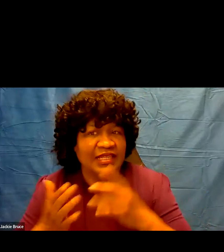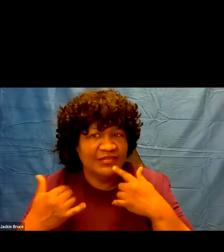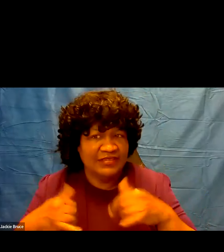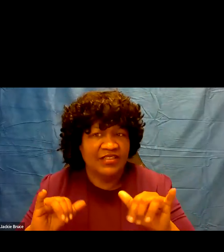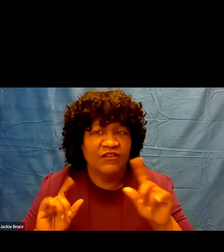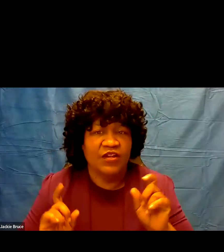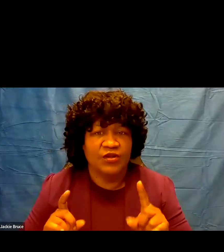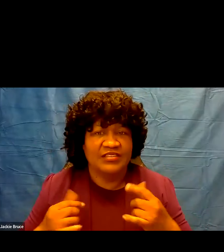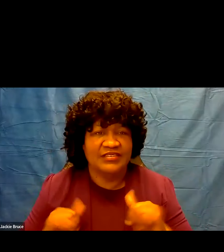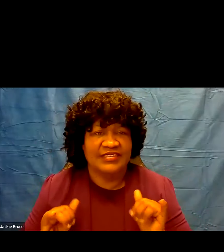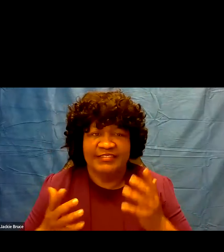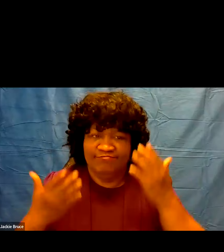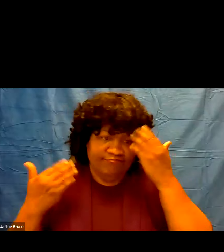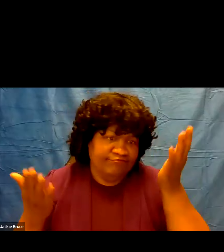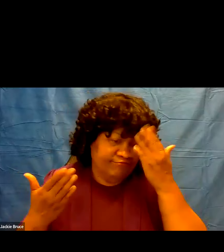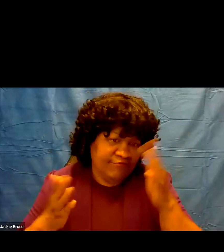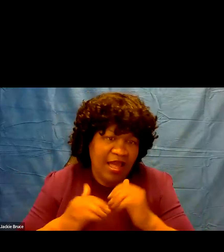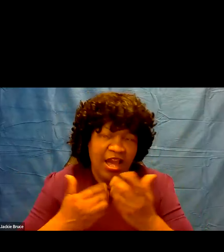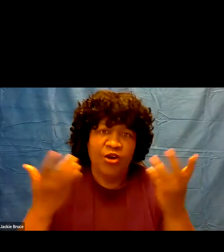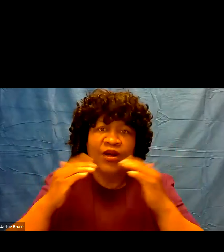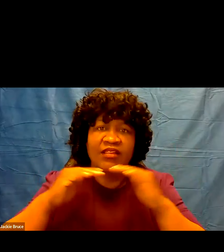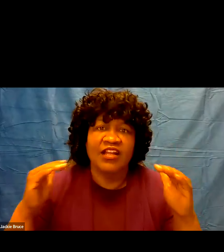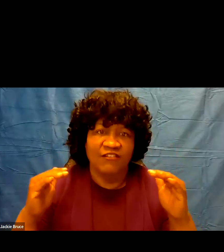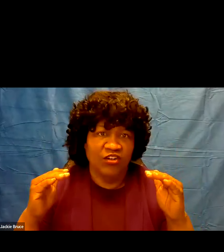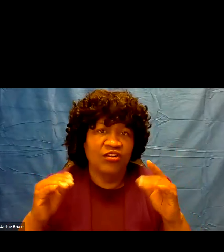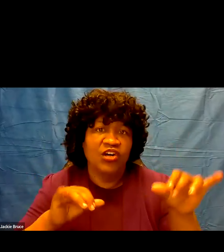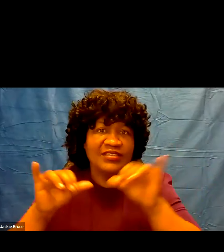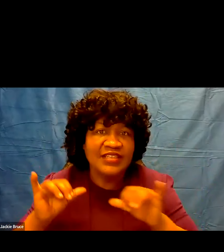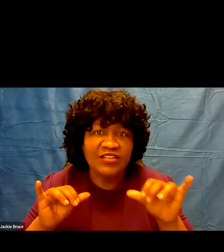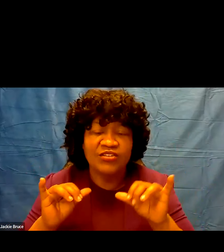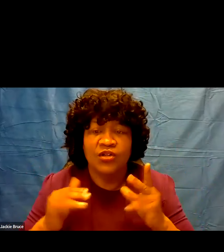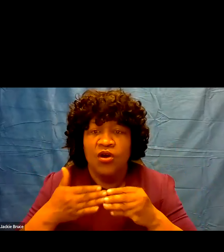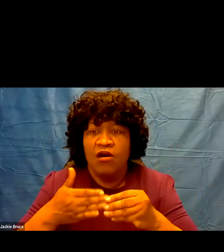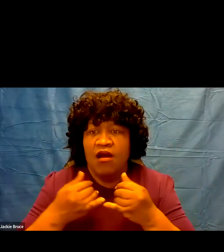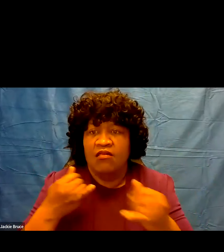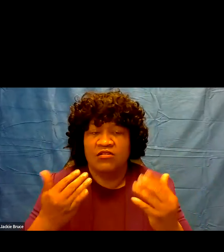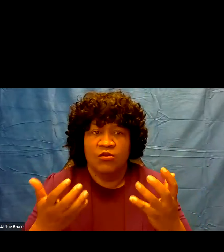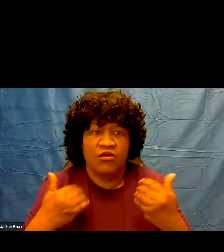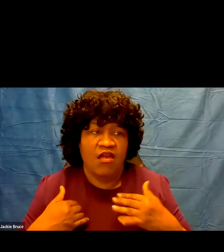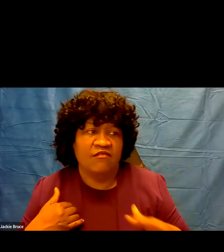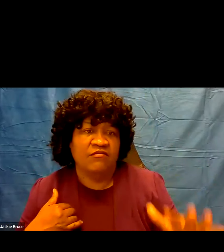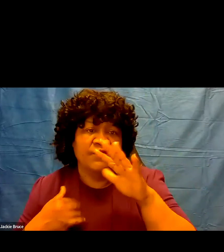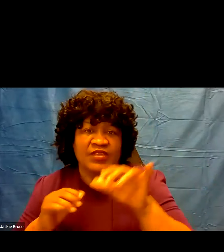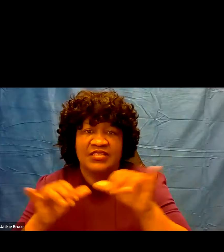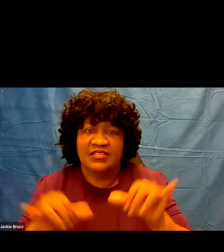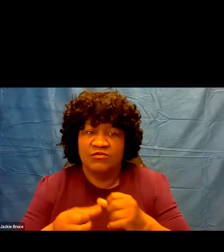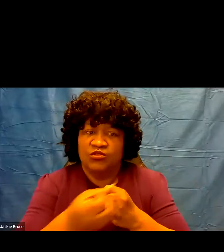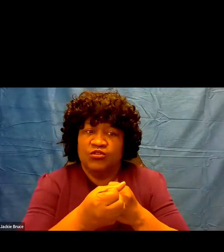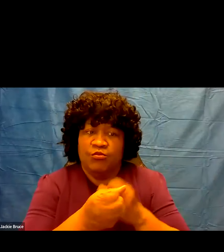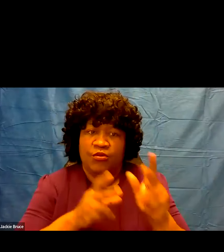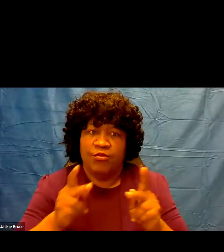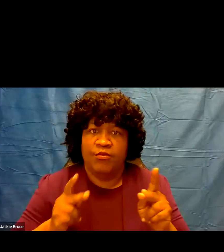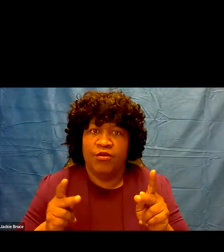is in the air about what level, if any, standards or guidelines we want to have across the system to support people in